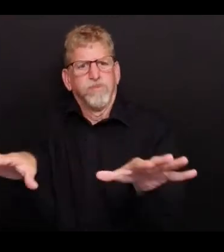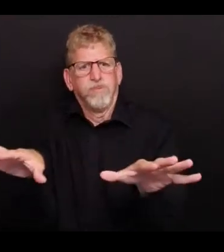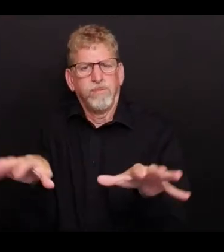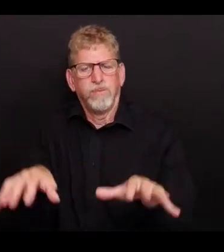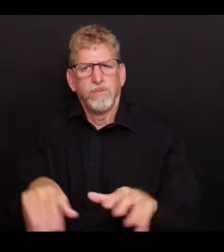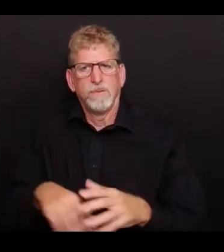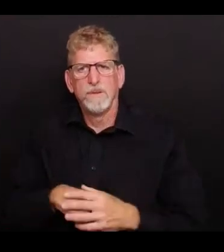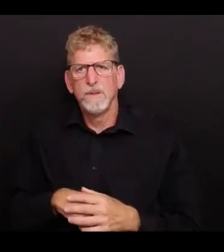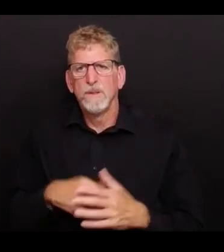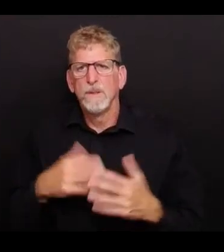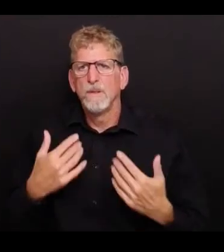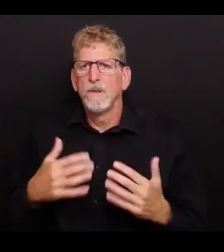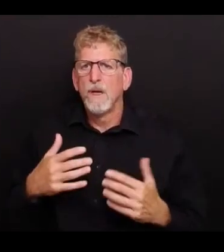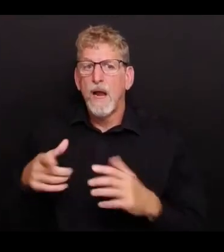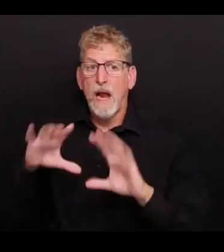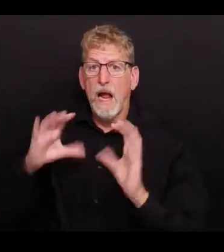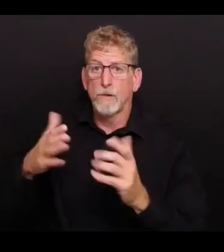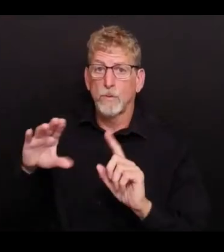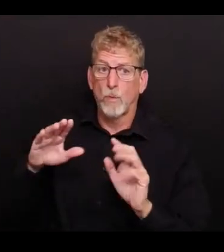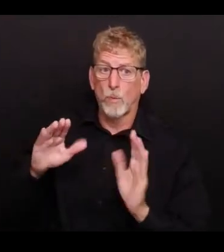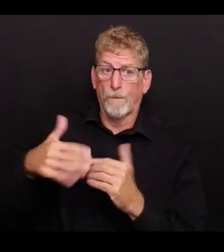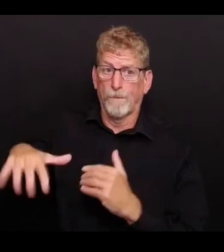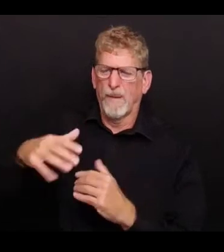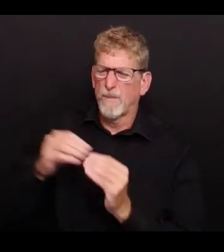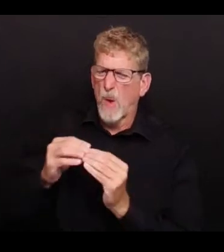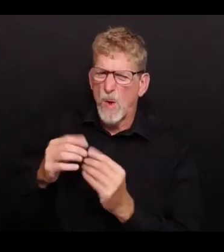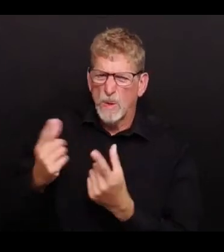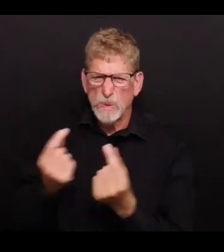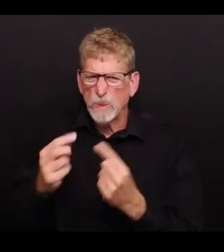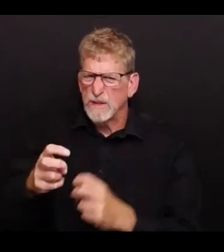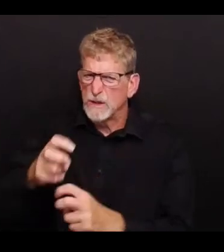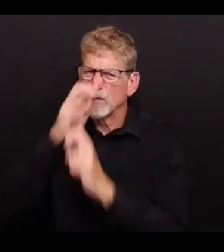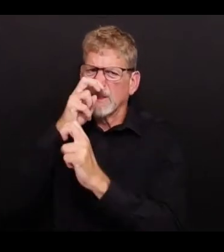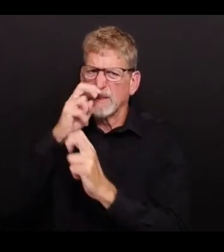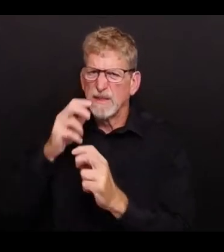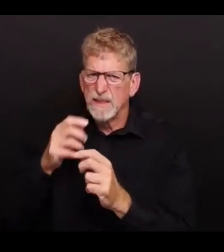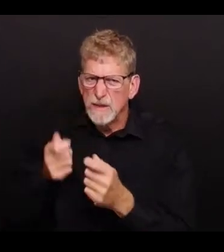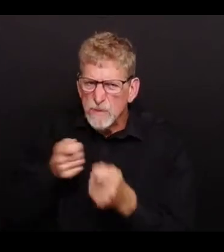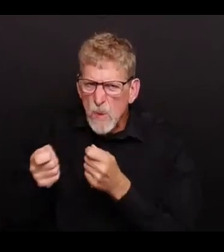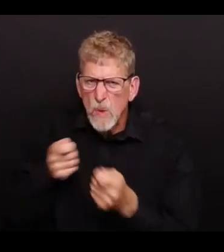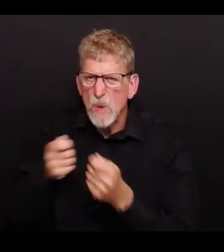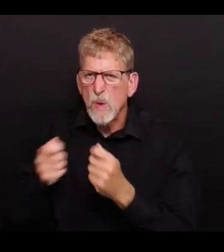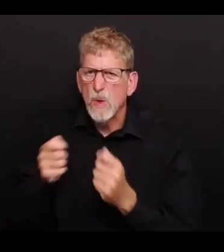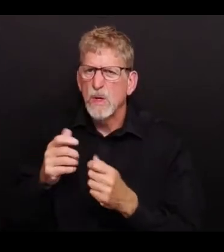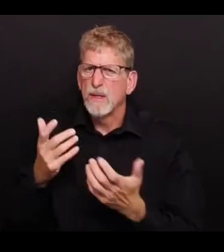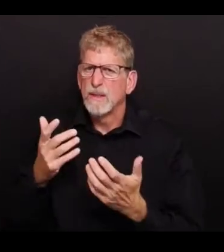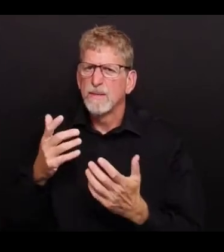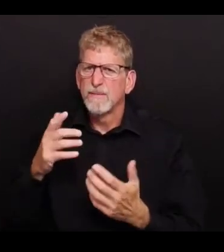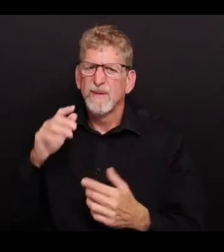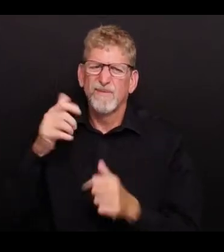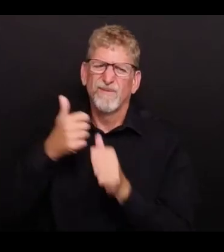mitigation strategies that were in place because of the executive orders. Over.